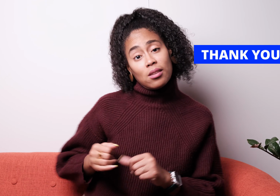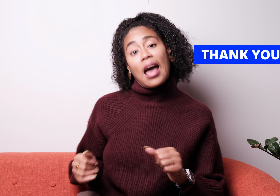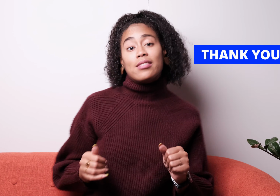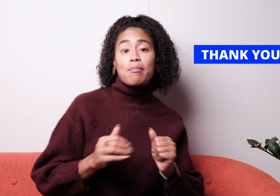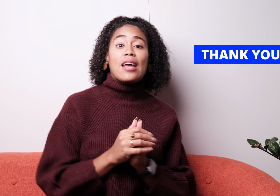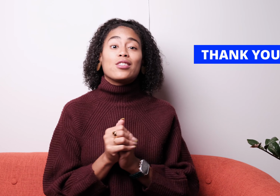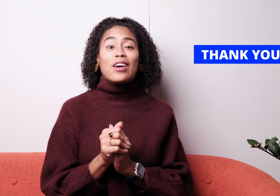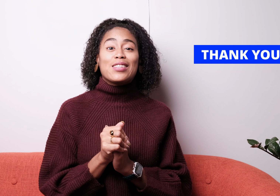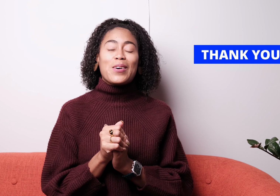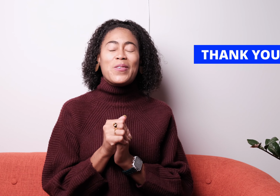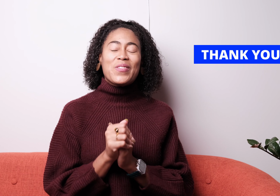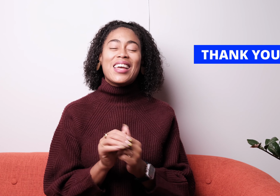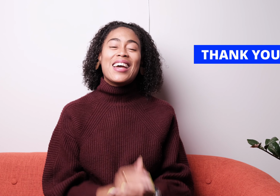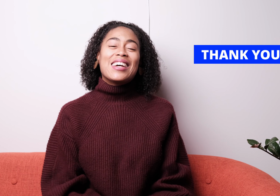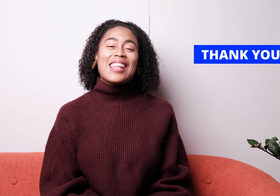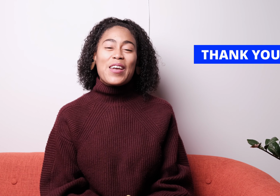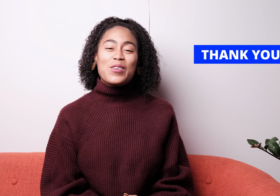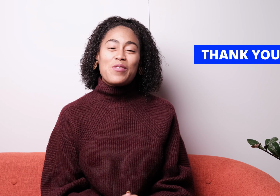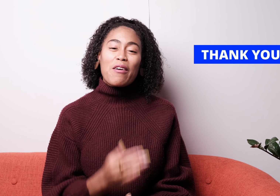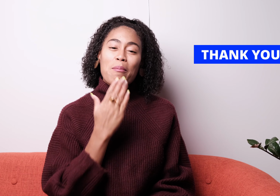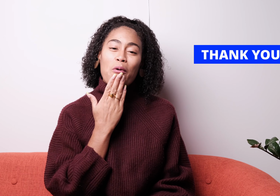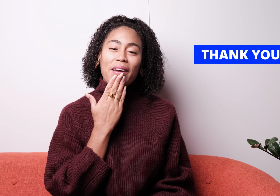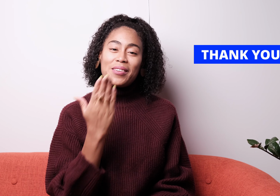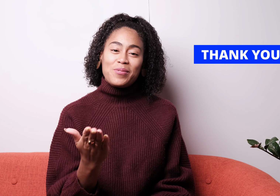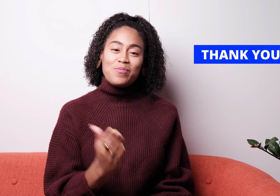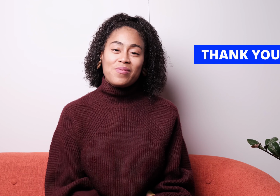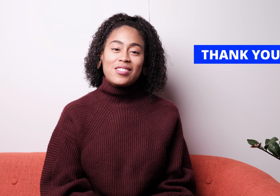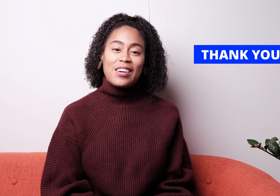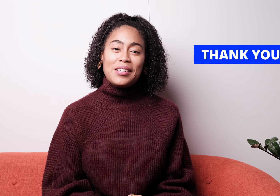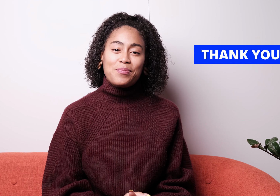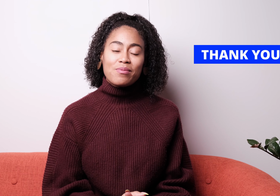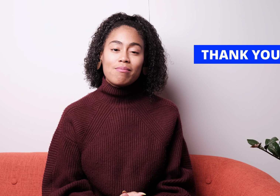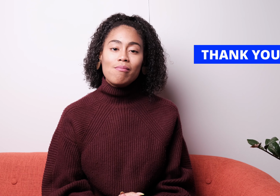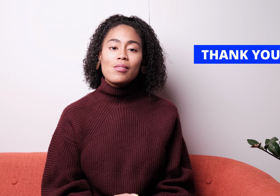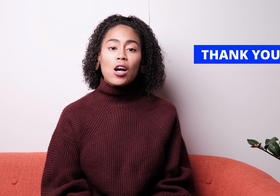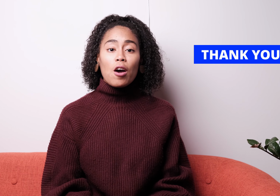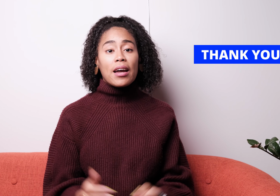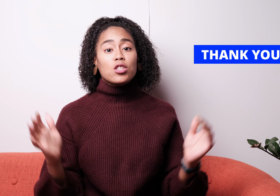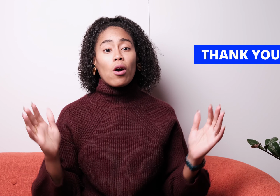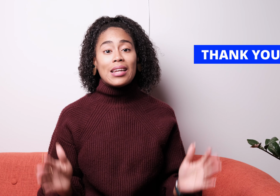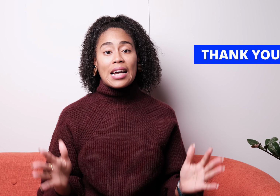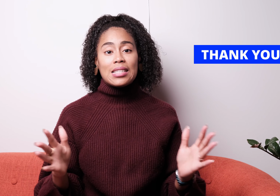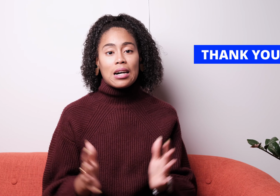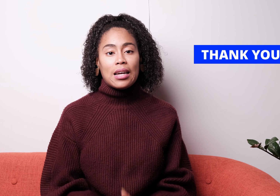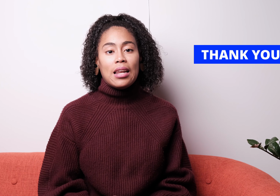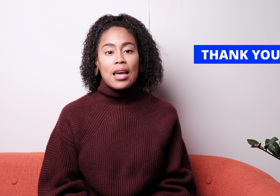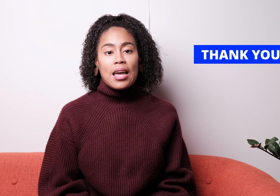have some manners, right? So thank you is very important, right? All right. So our next sign